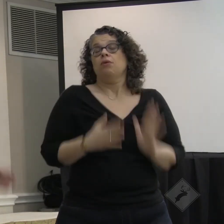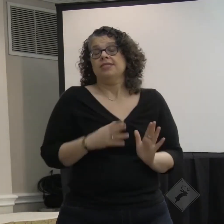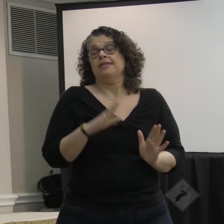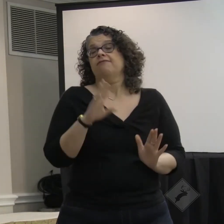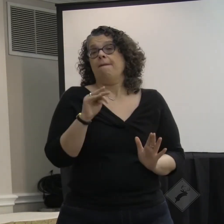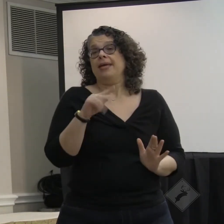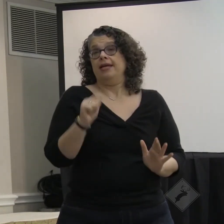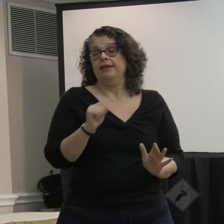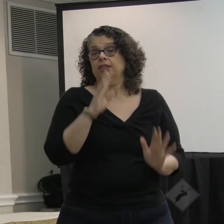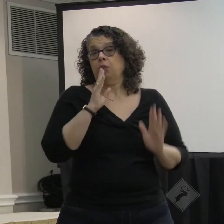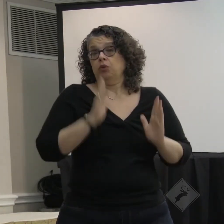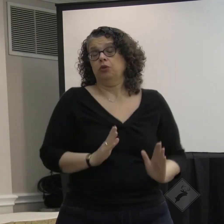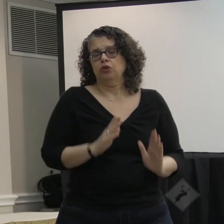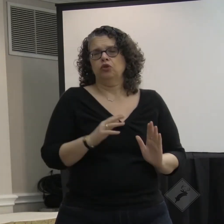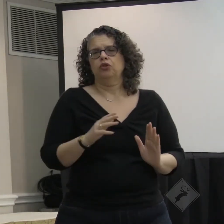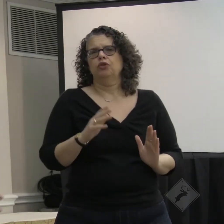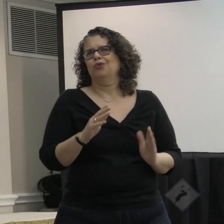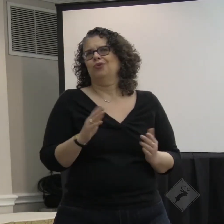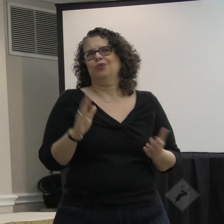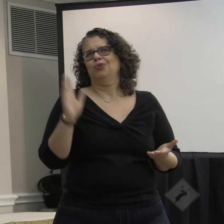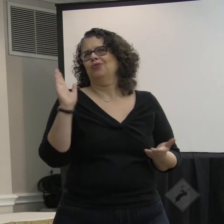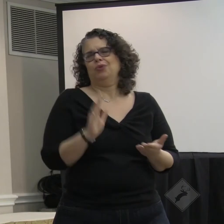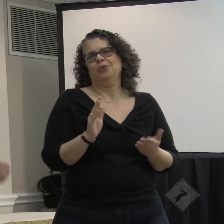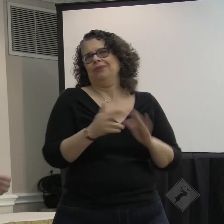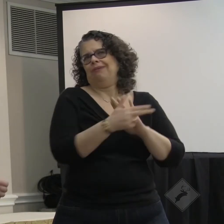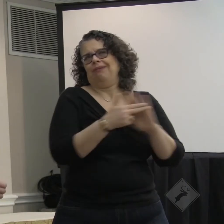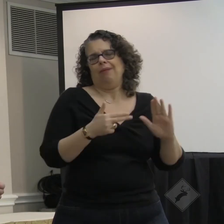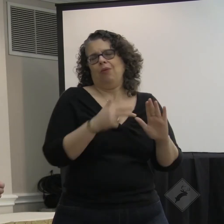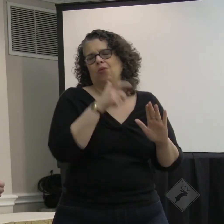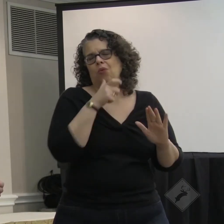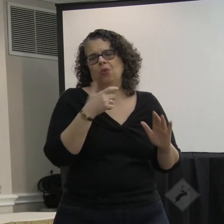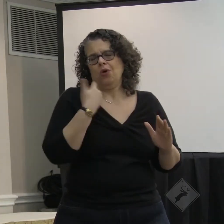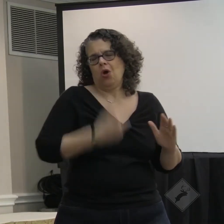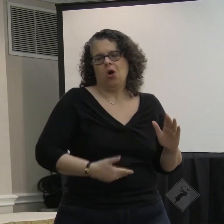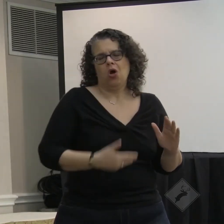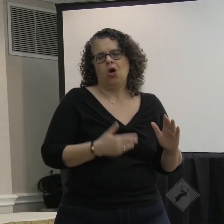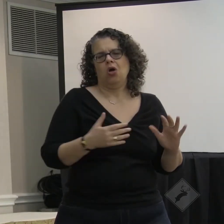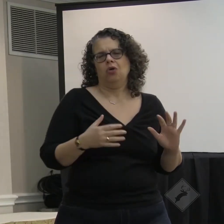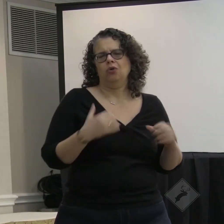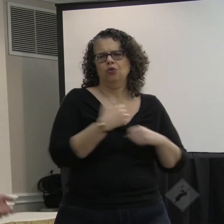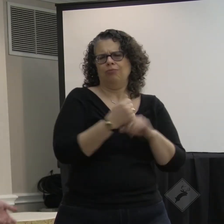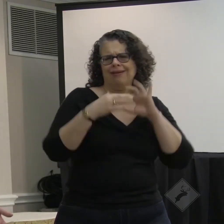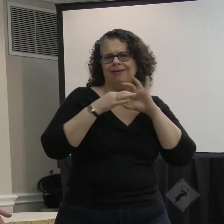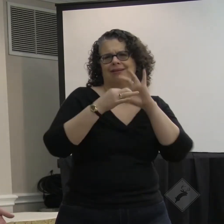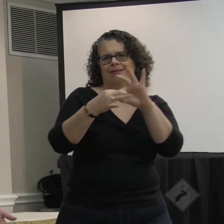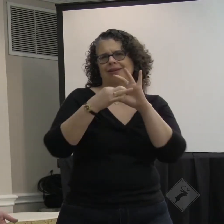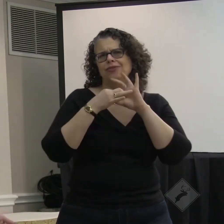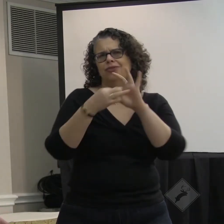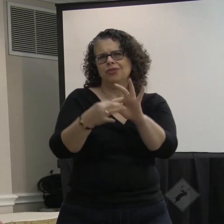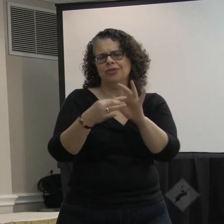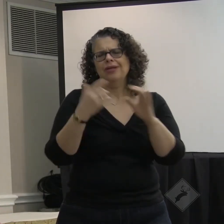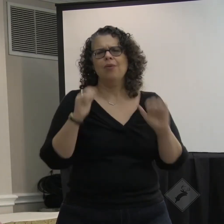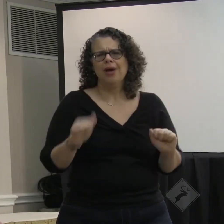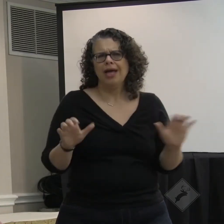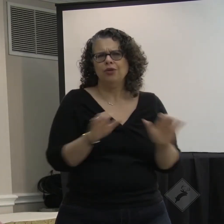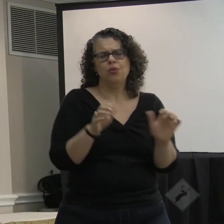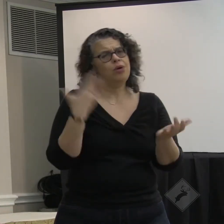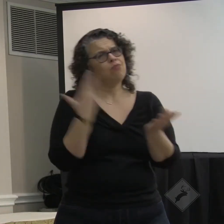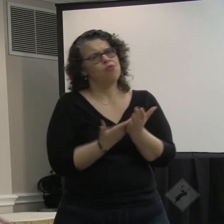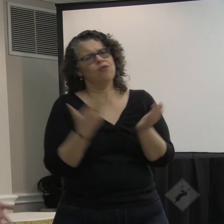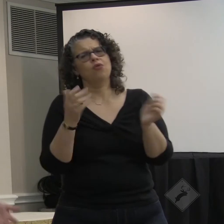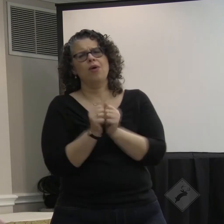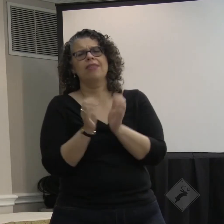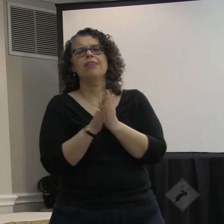to destigmatize who we are, to reach out, to form some bridges, and we can do it. We proved it with 50 Shades of